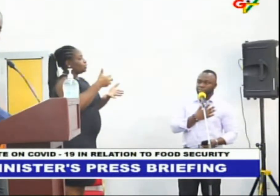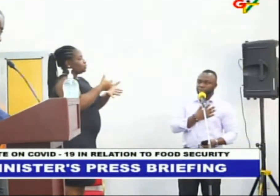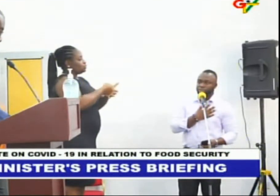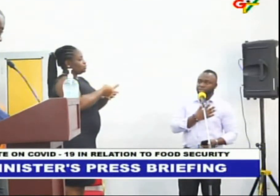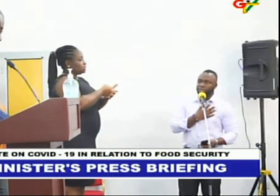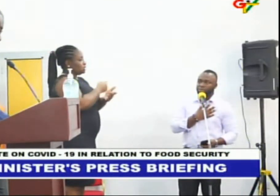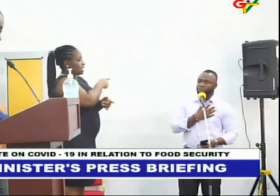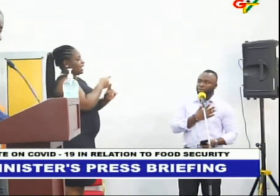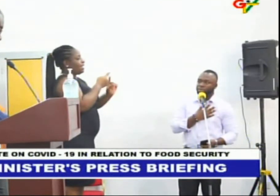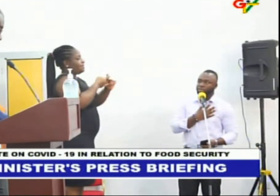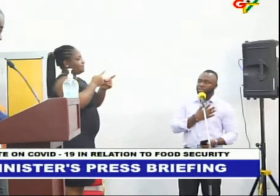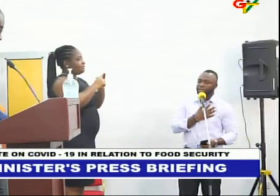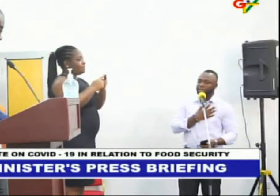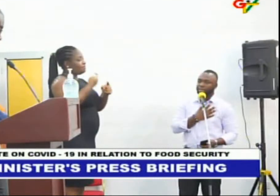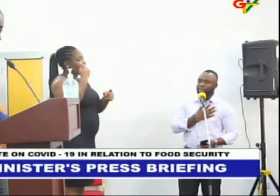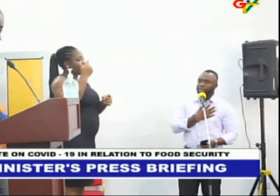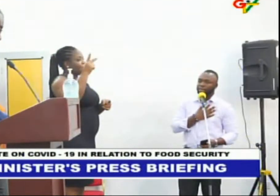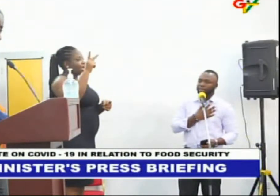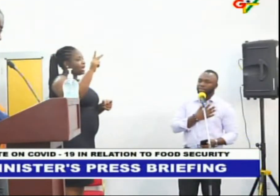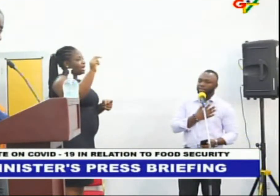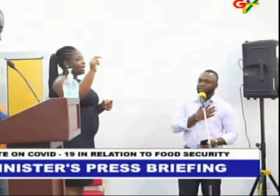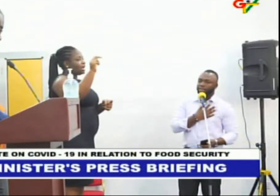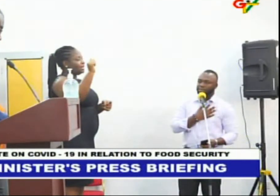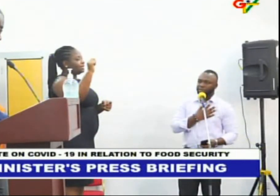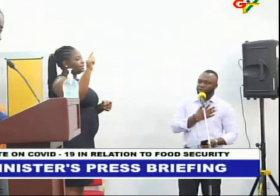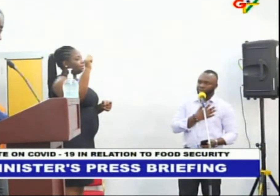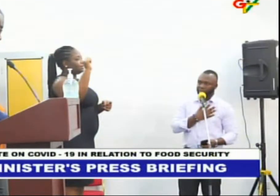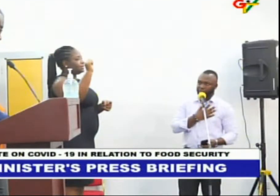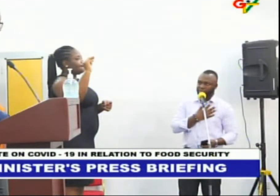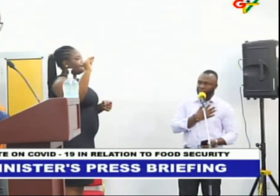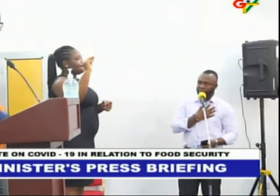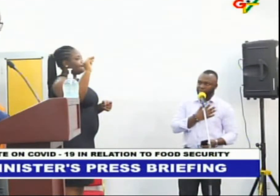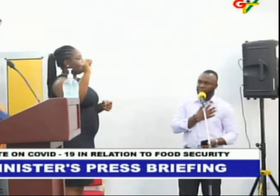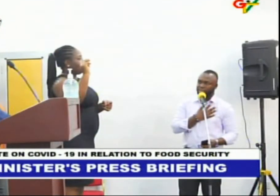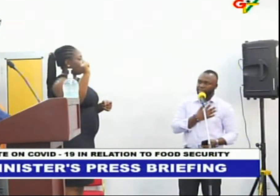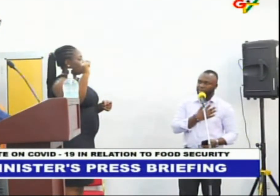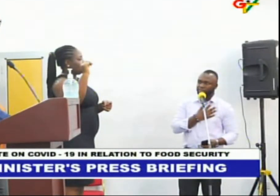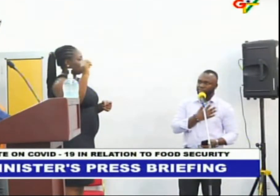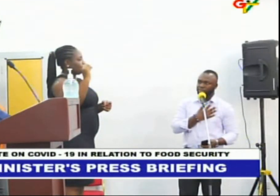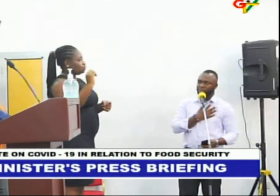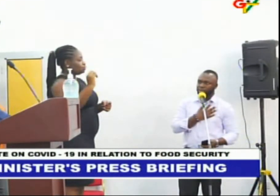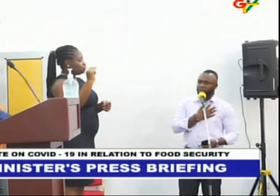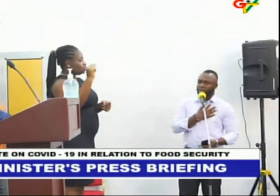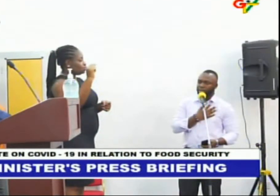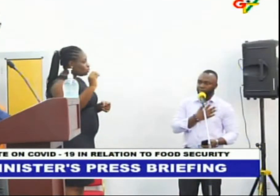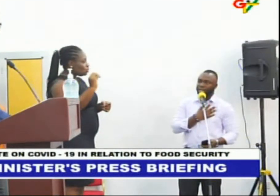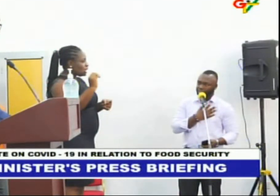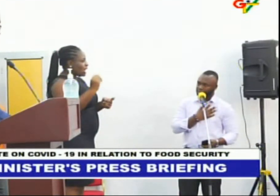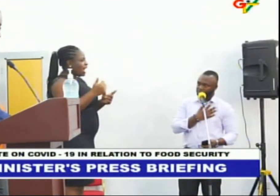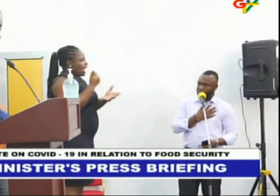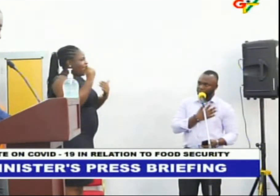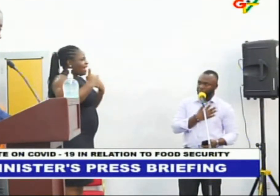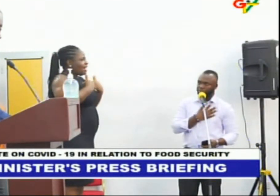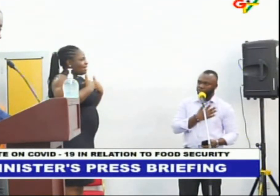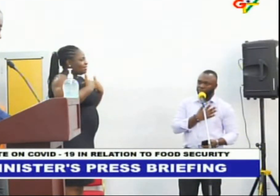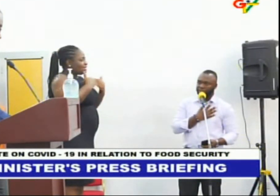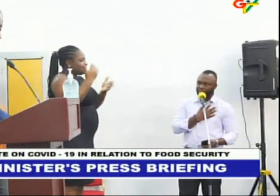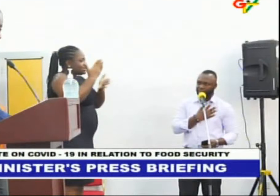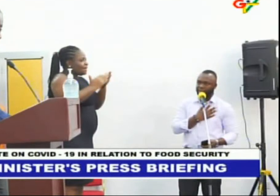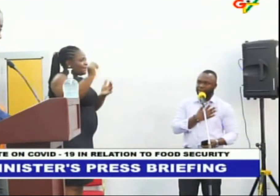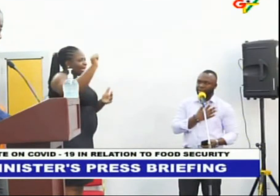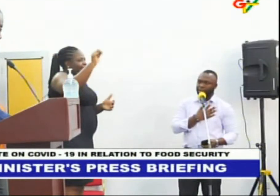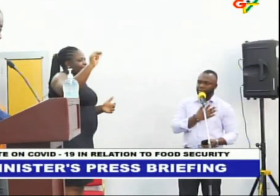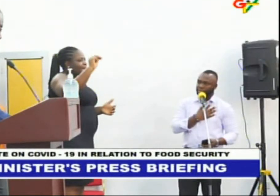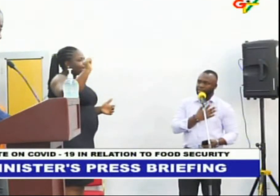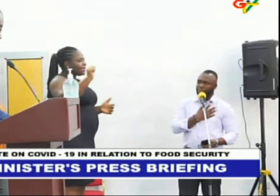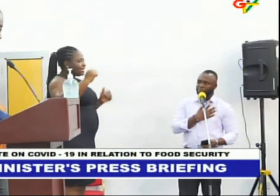morning reported that the task force of the AMA has seized some food items from traders there, and